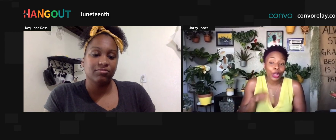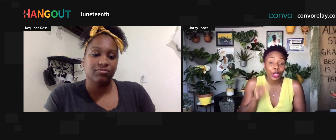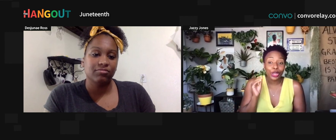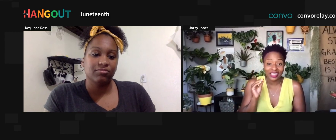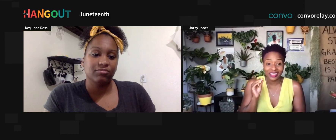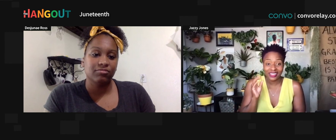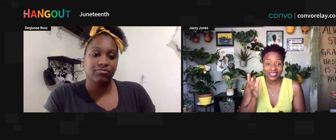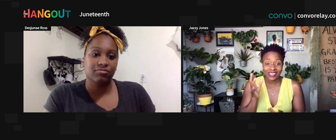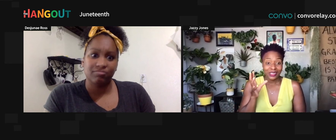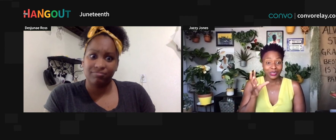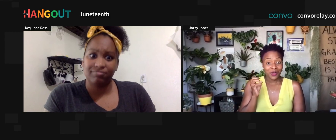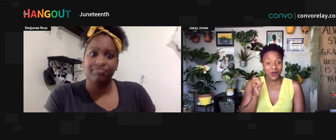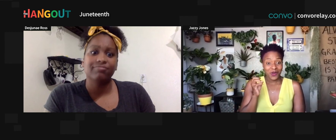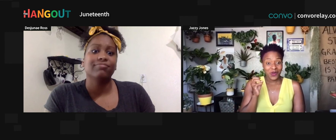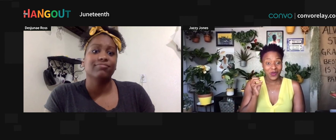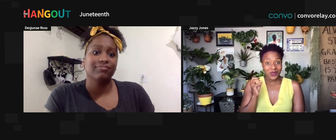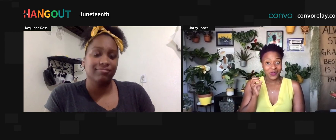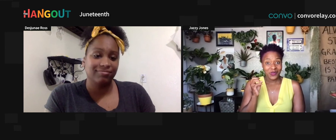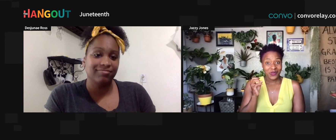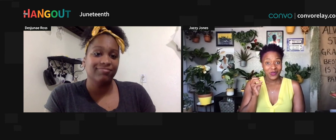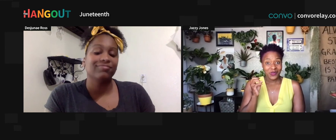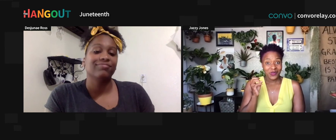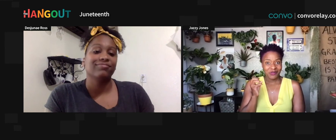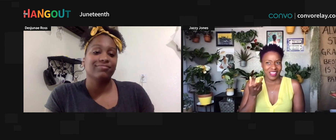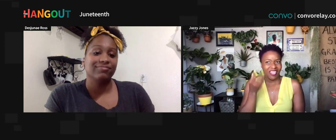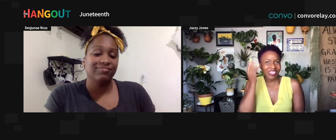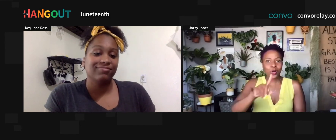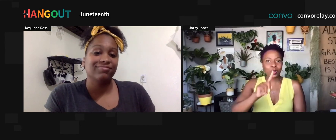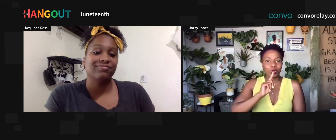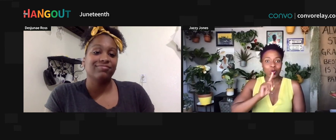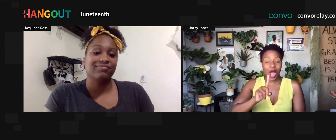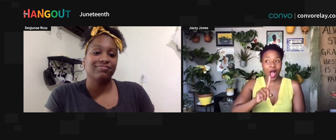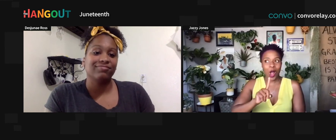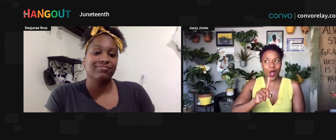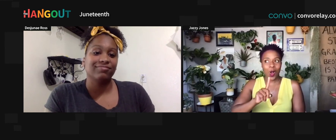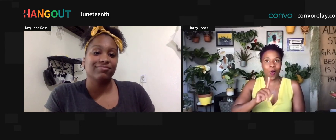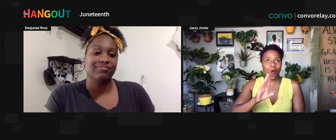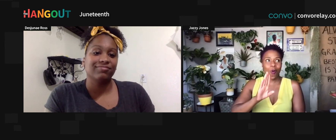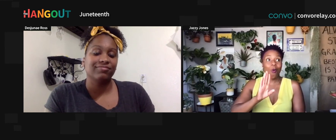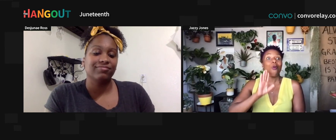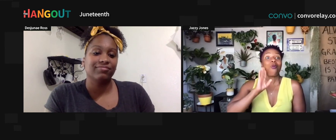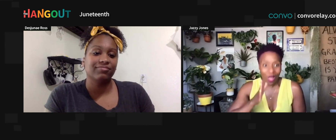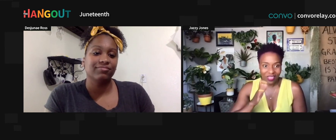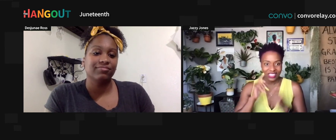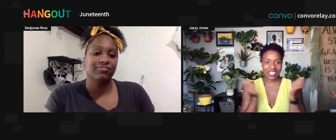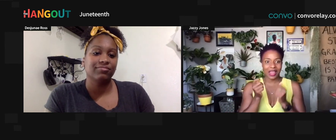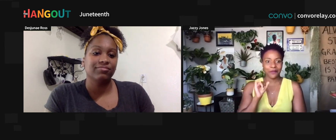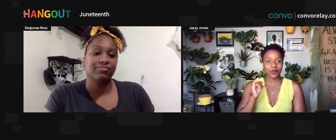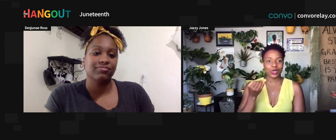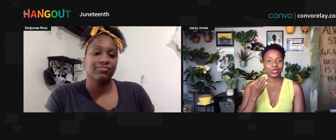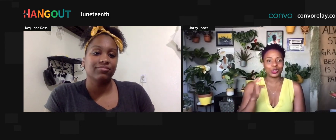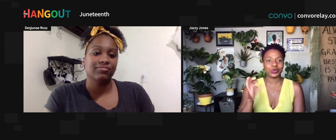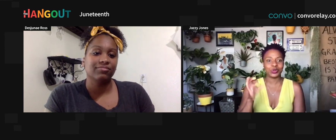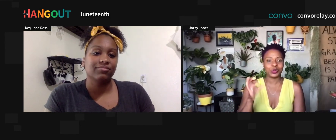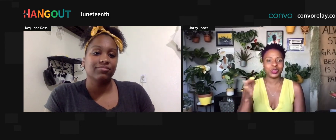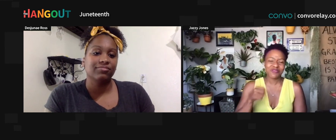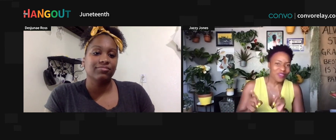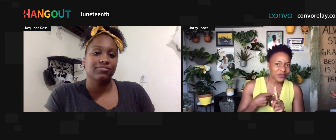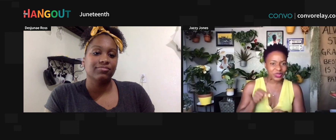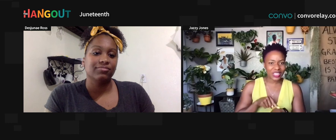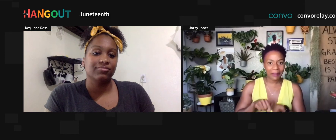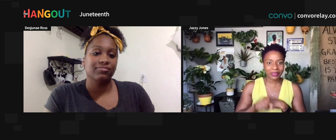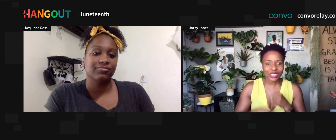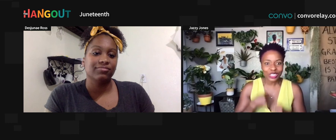we learn what's behind the culture, what's the history of why we do things. We always want to make sure